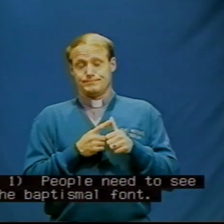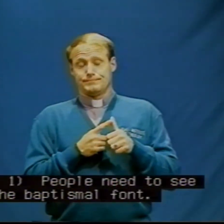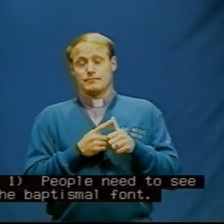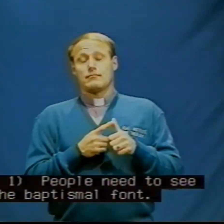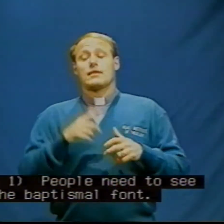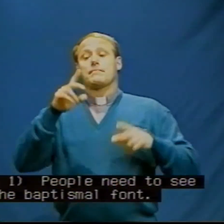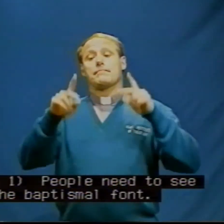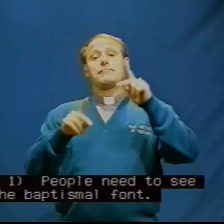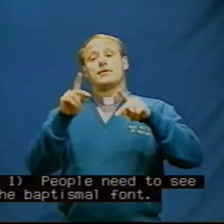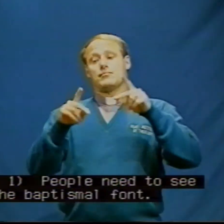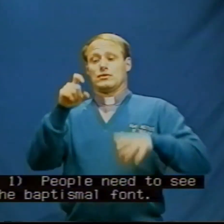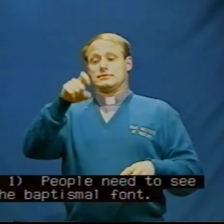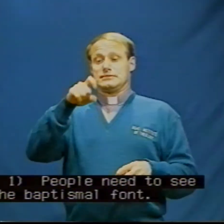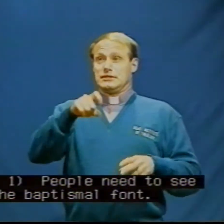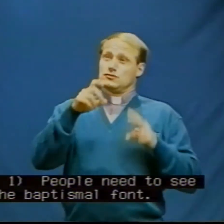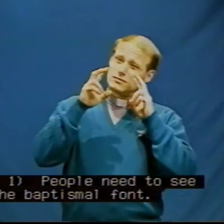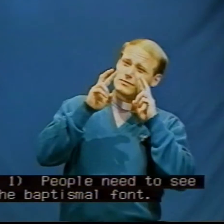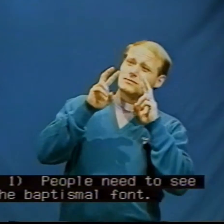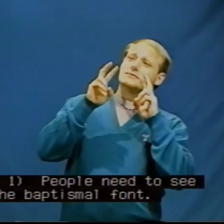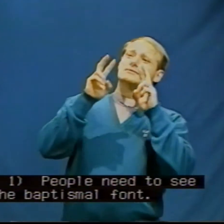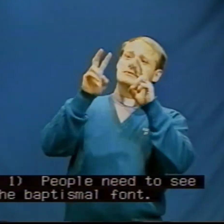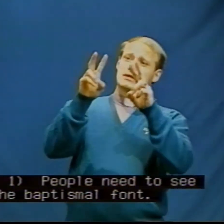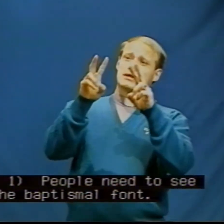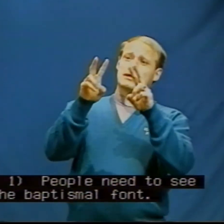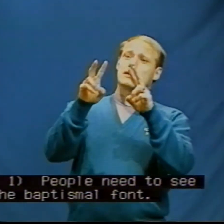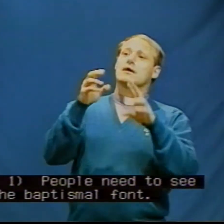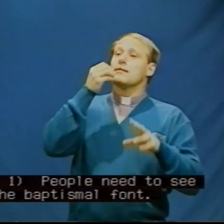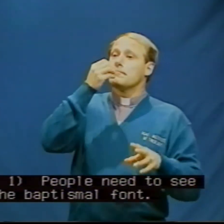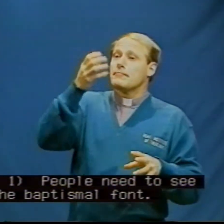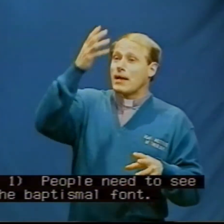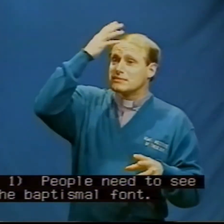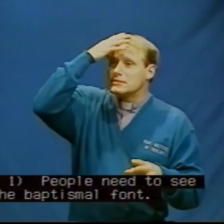1. People need to see the baptismal font.